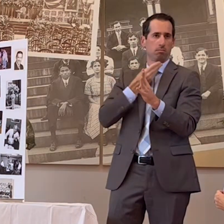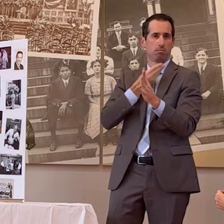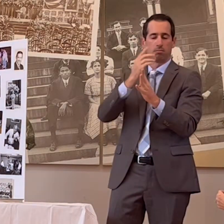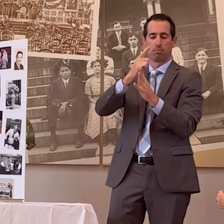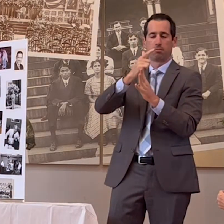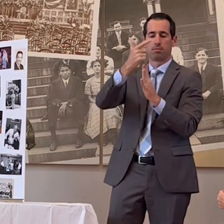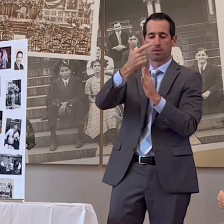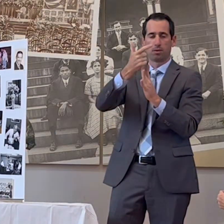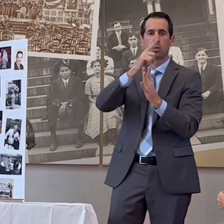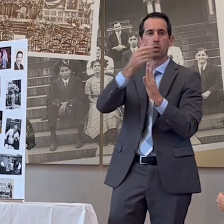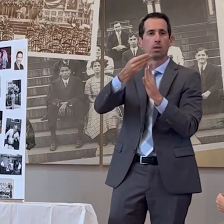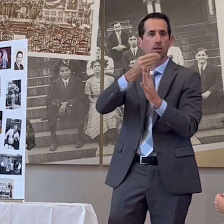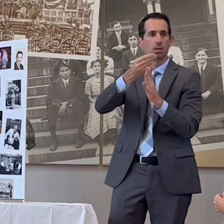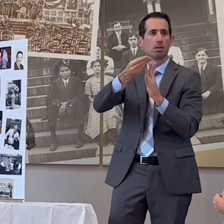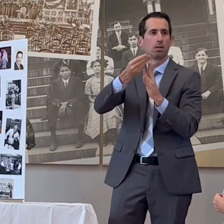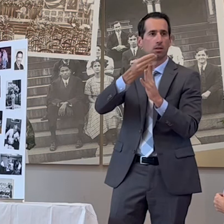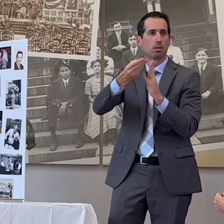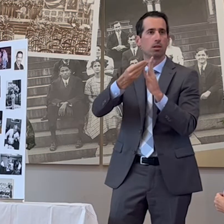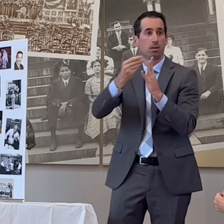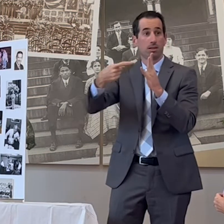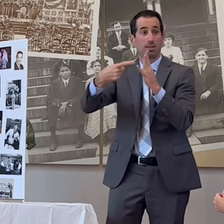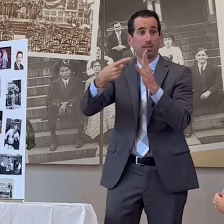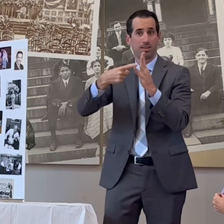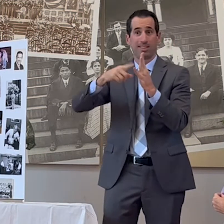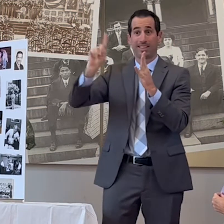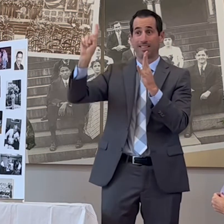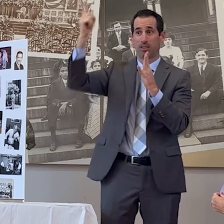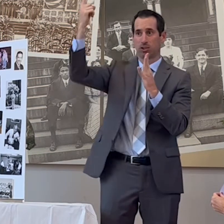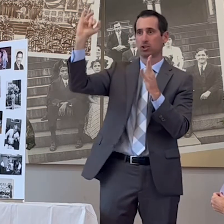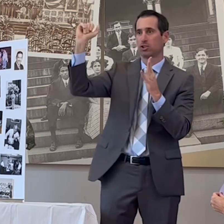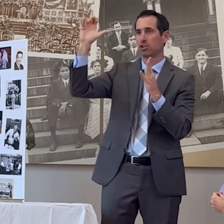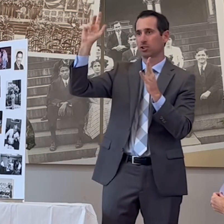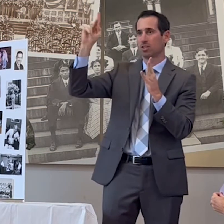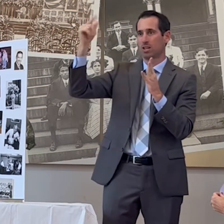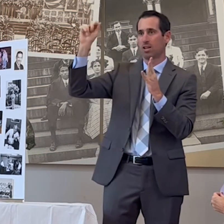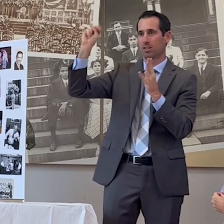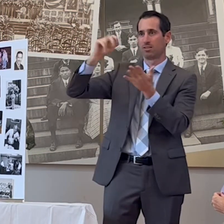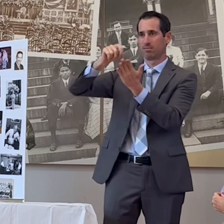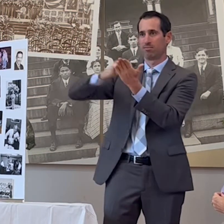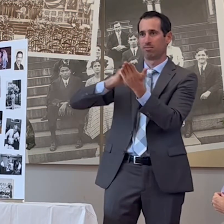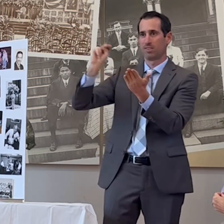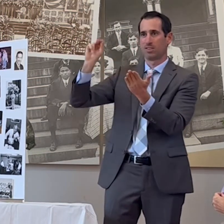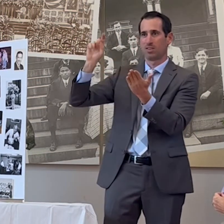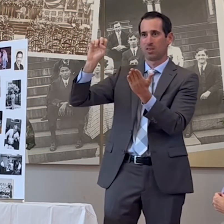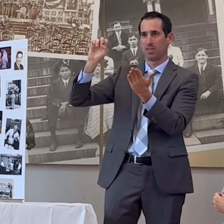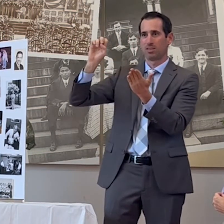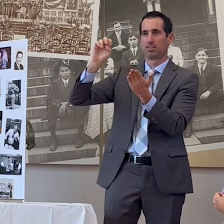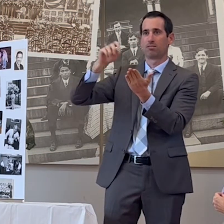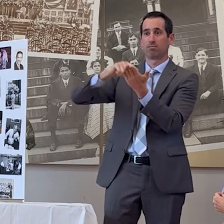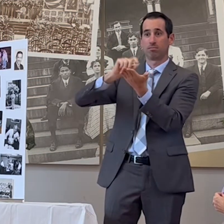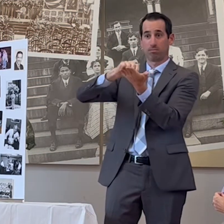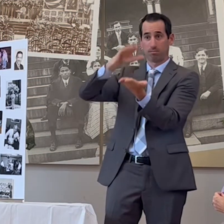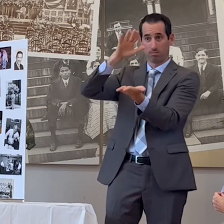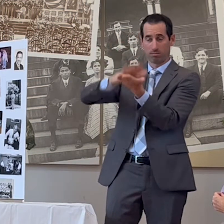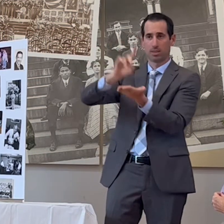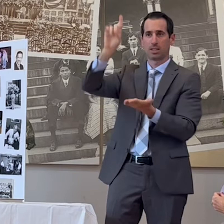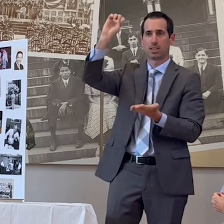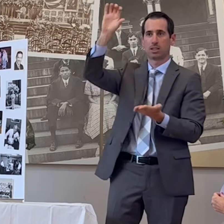Fred was the one who gave it to me, and then there was a verse. The first keeper, of course, was Jack, and that was the first